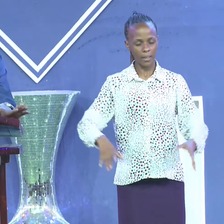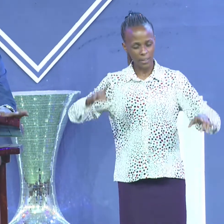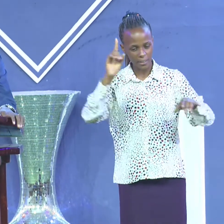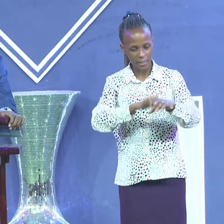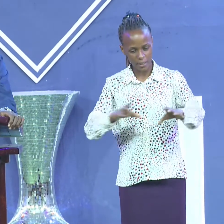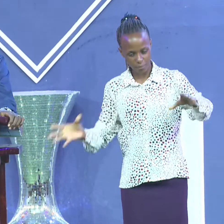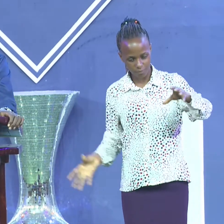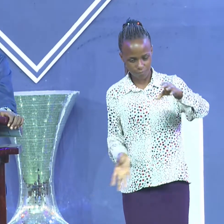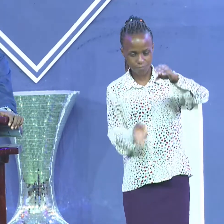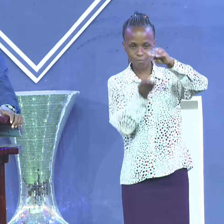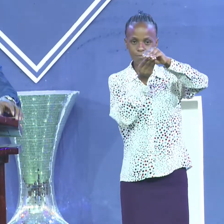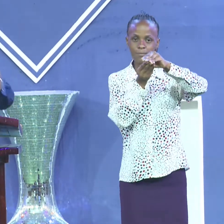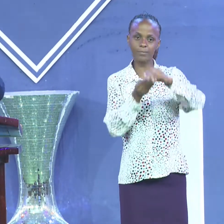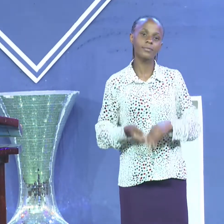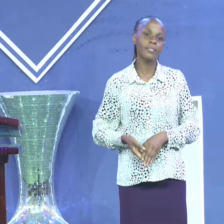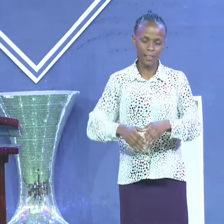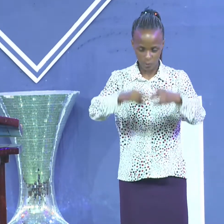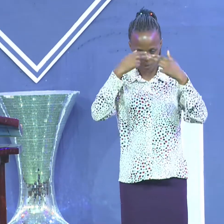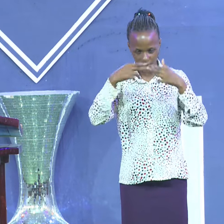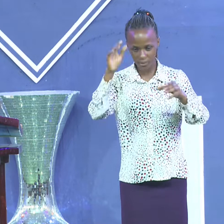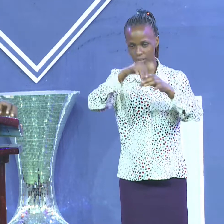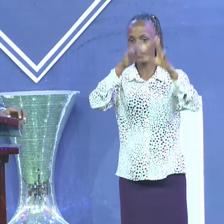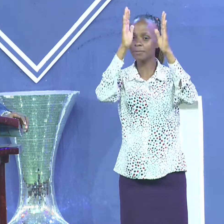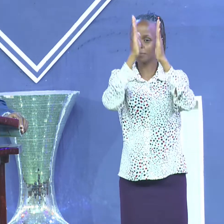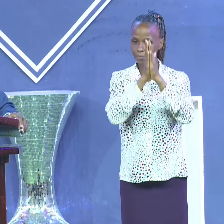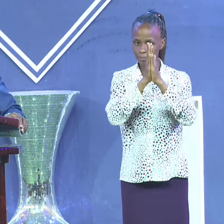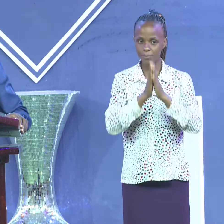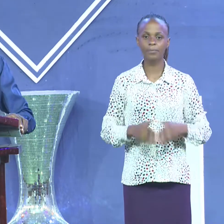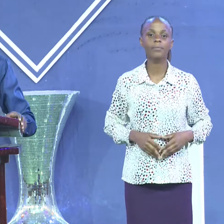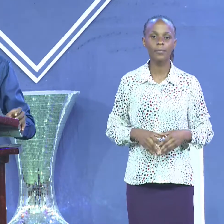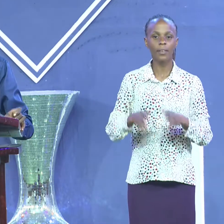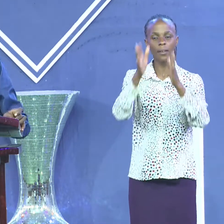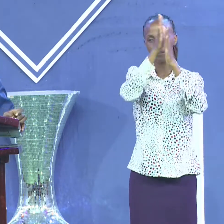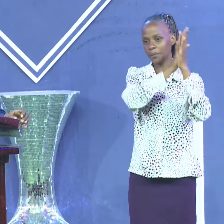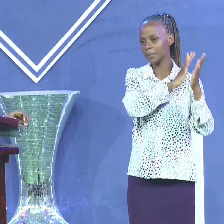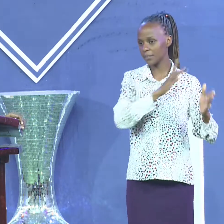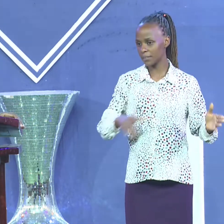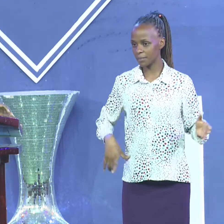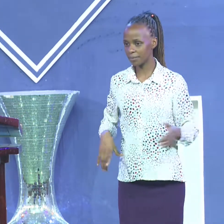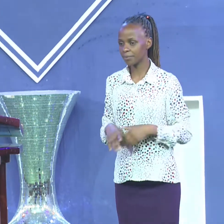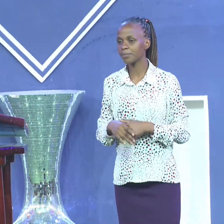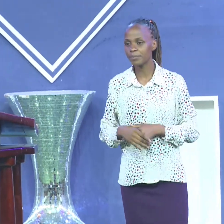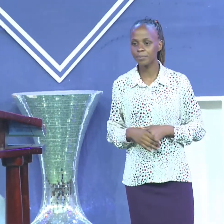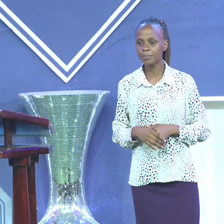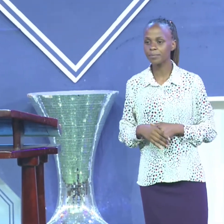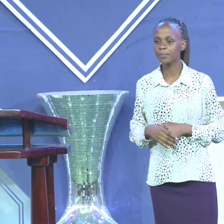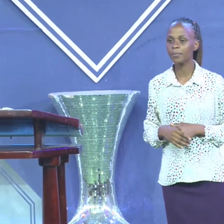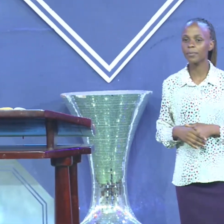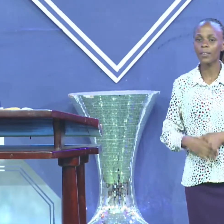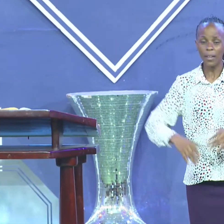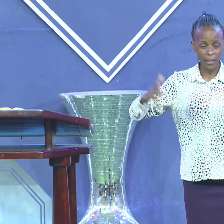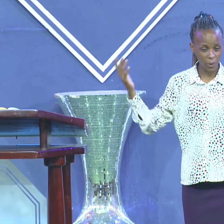verse 28, verse 29, and verse 30. By the time we crown those verses, then we shall pray. Praise the Lord.